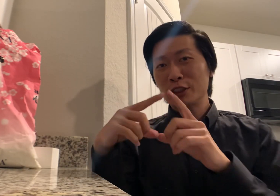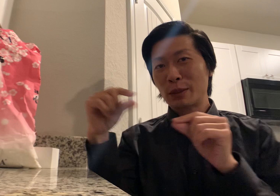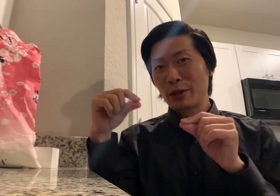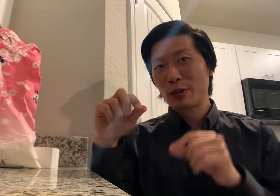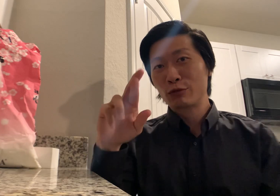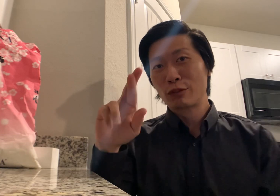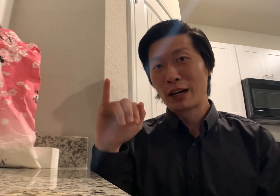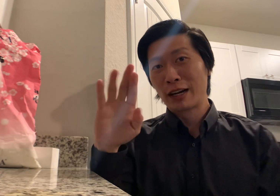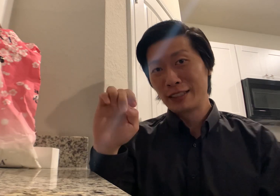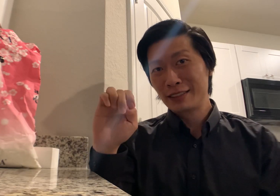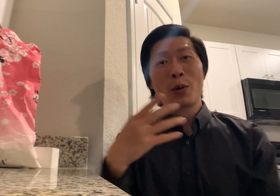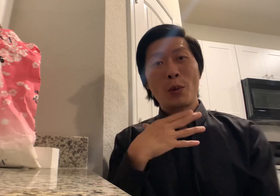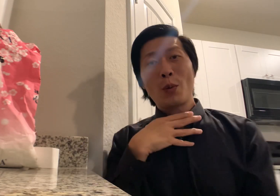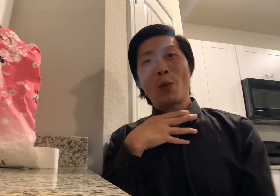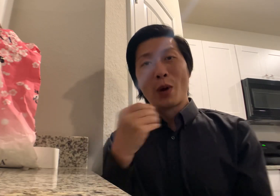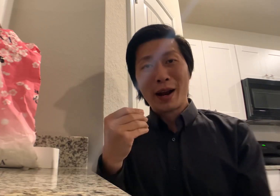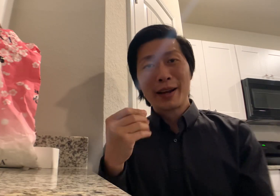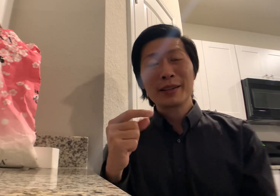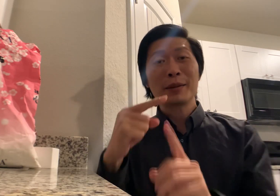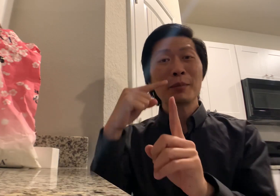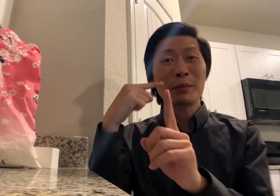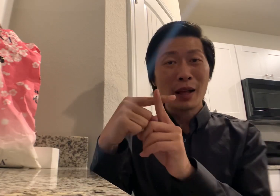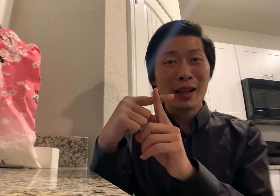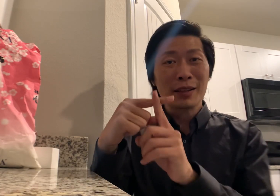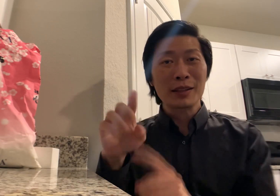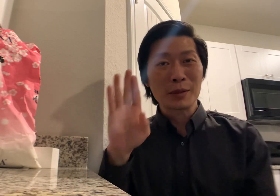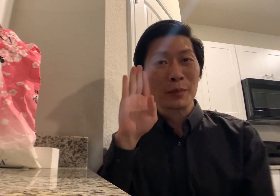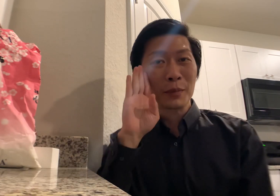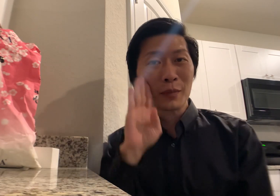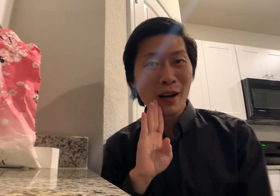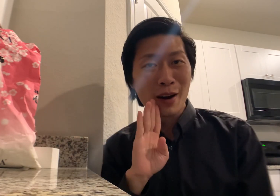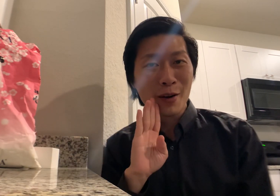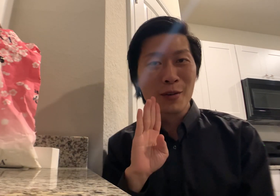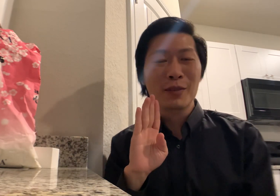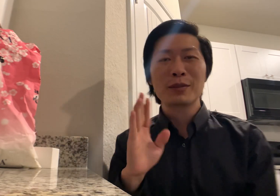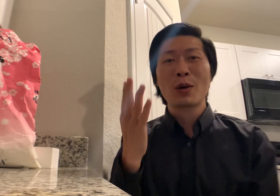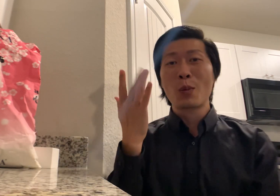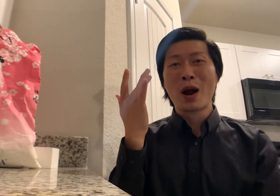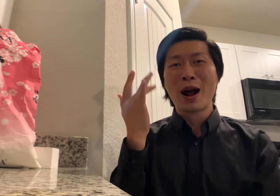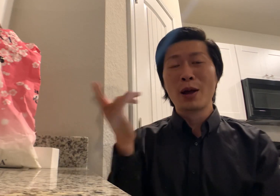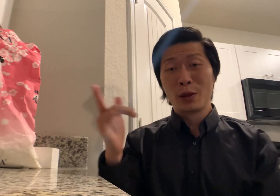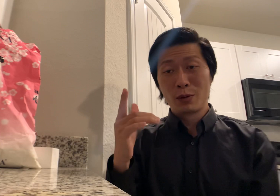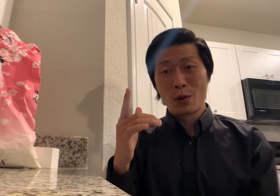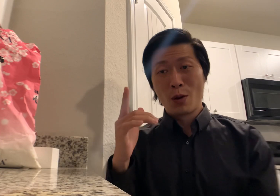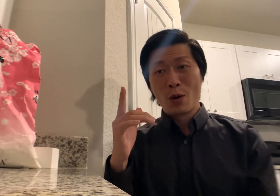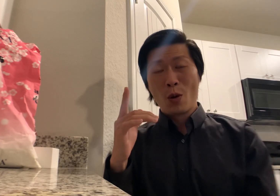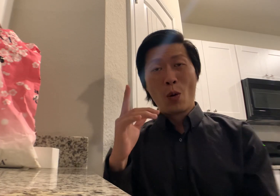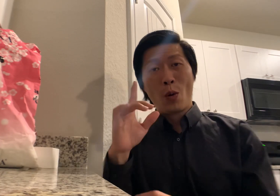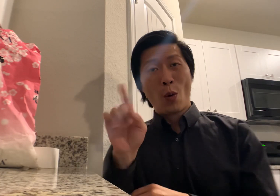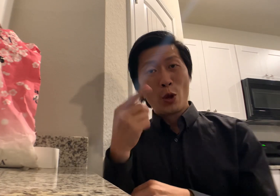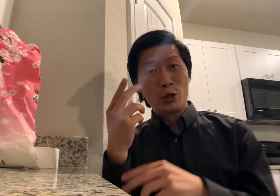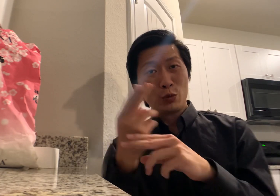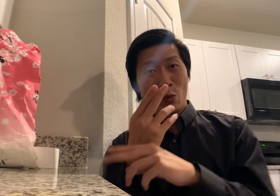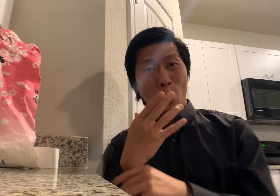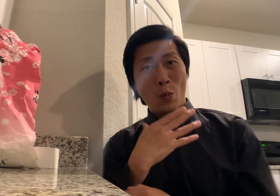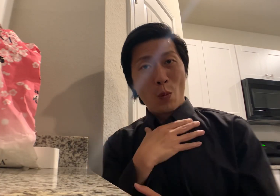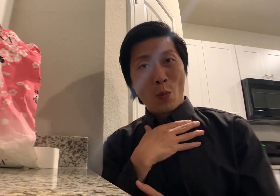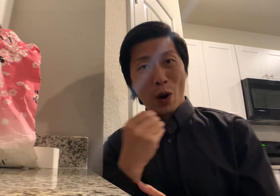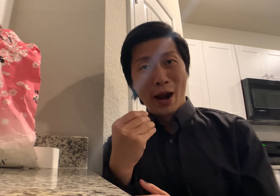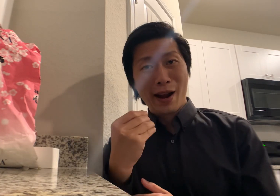cooking. Typically we purchase Japanese white rice and brown rice because